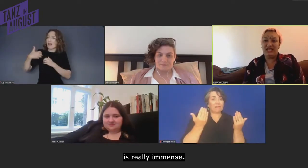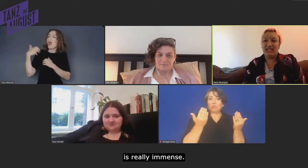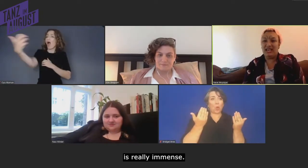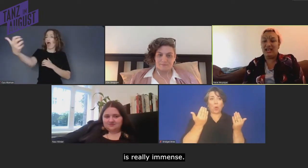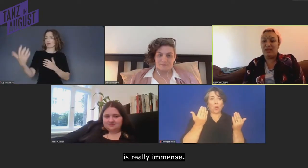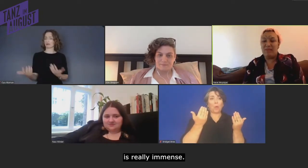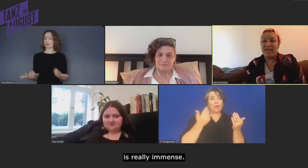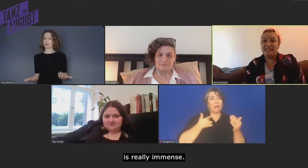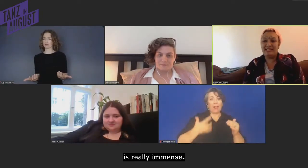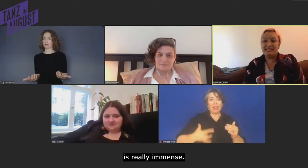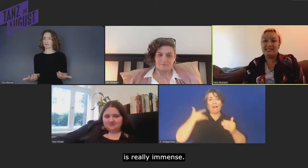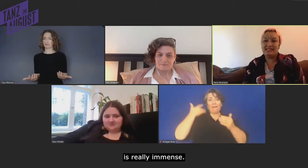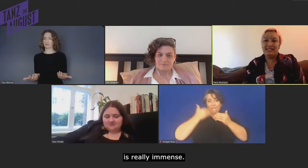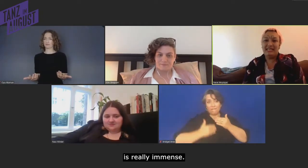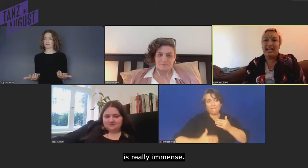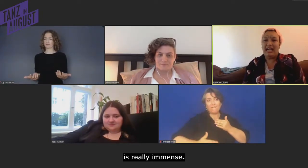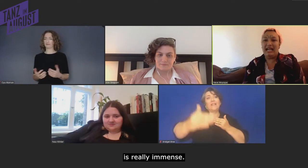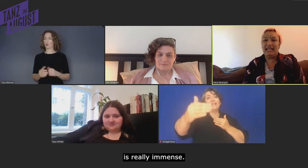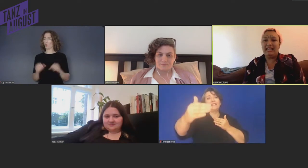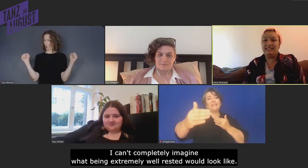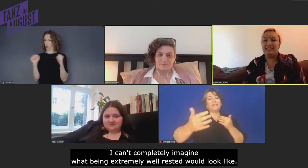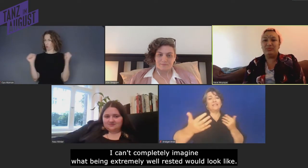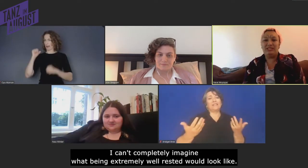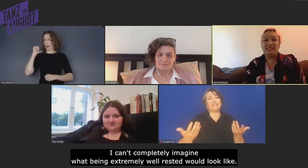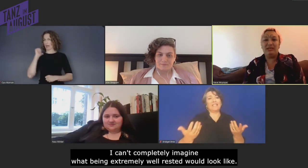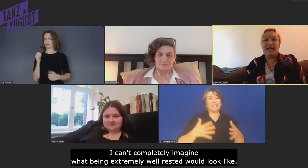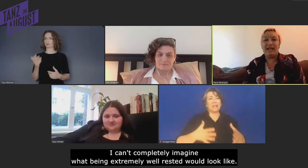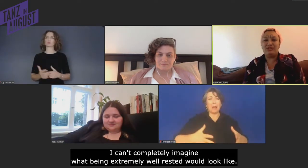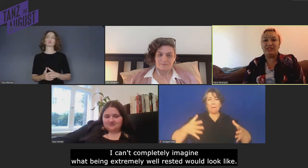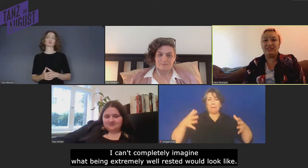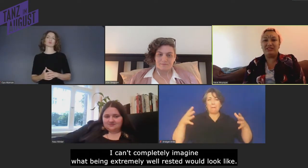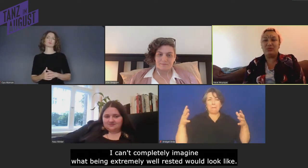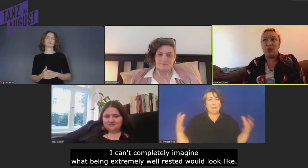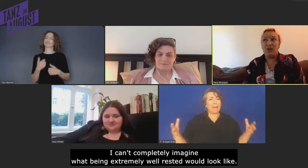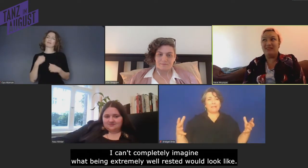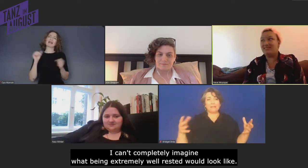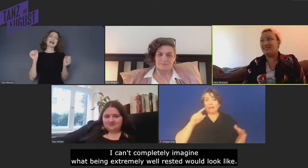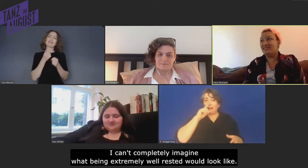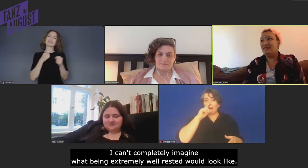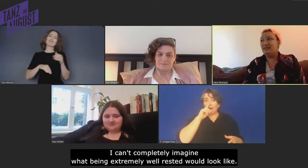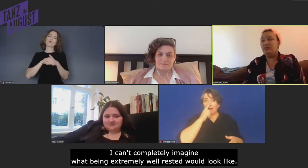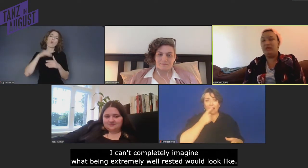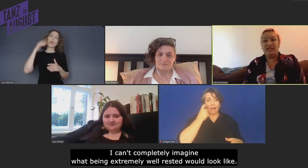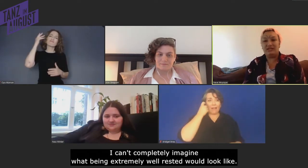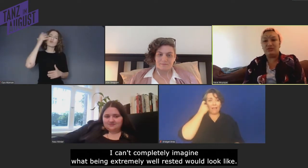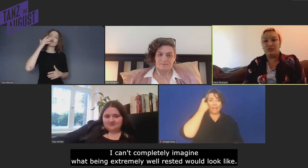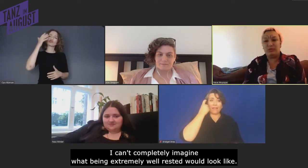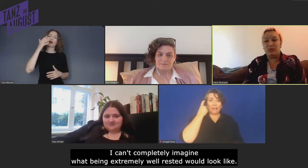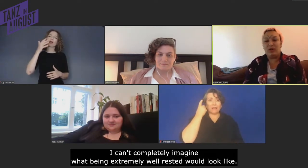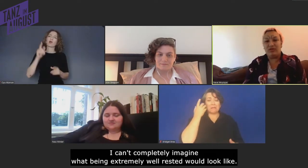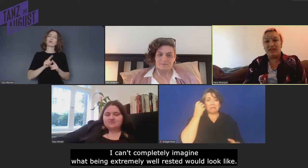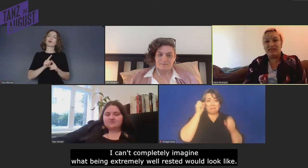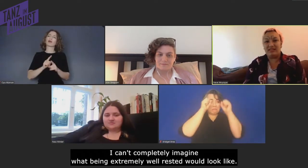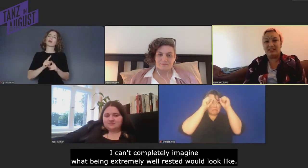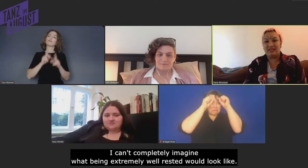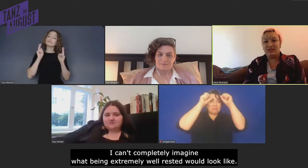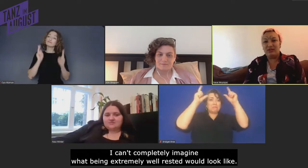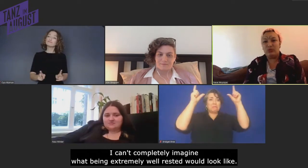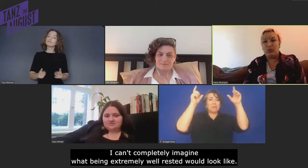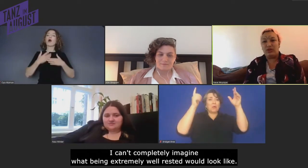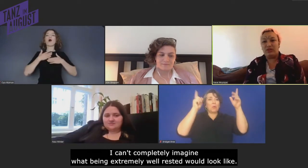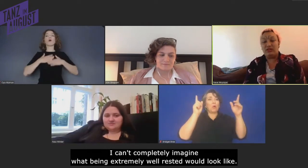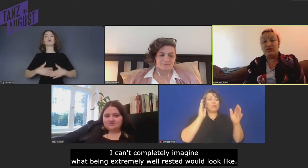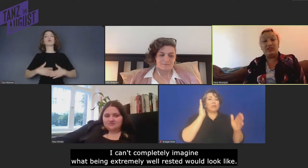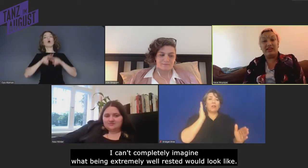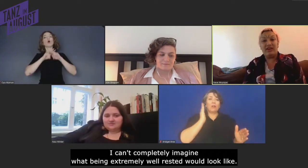really immense. Yeah, I can't completely imagine what being extremely well rested